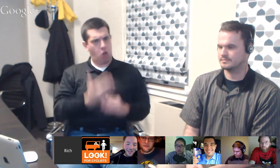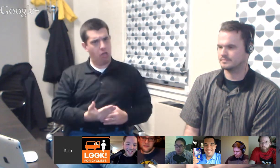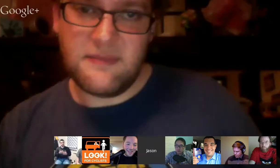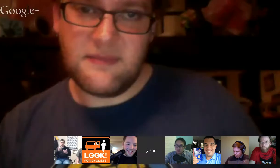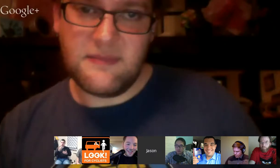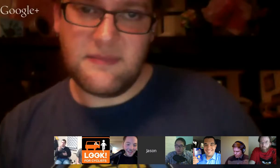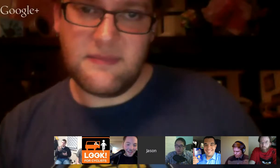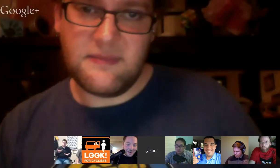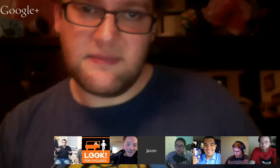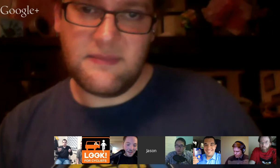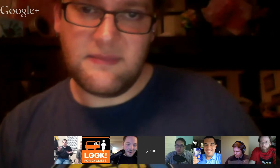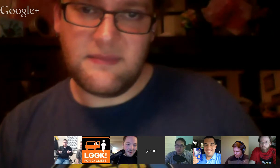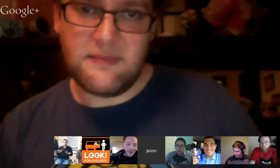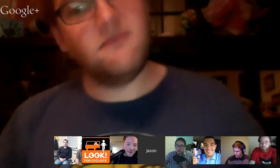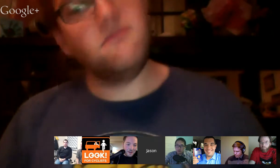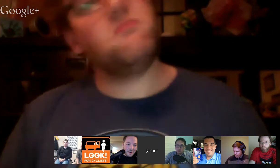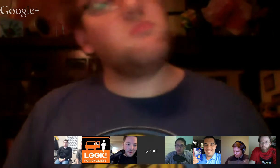thing?